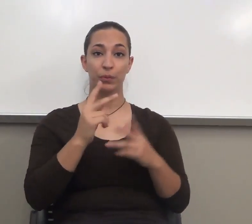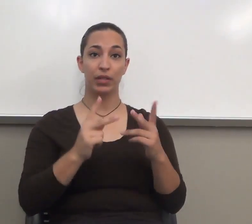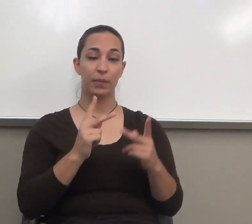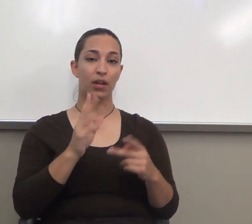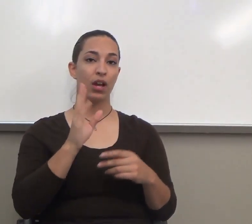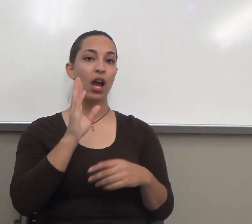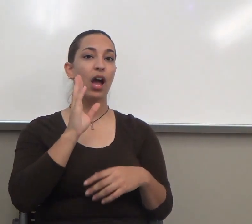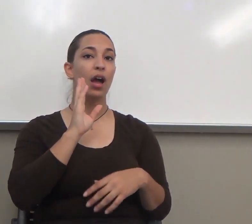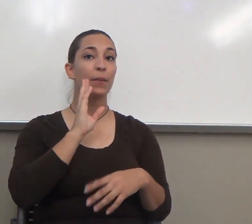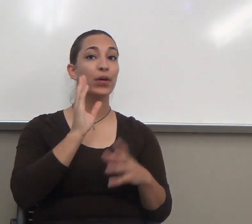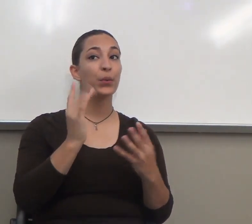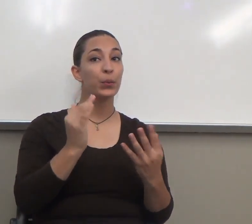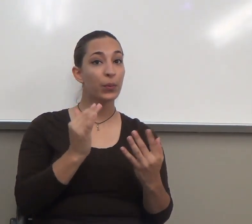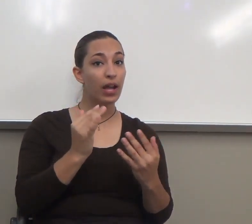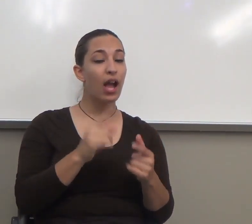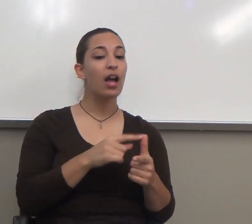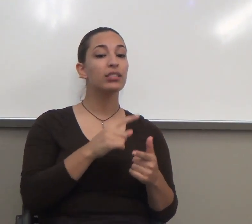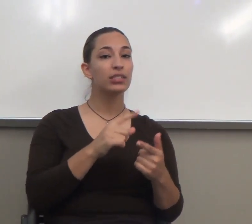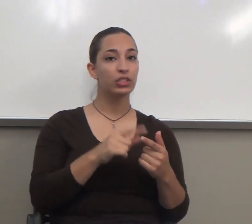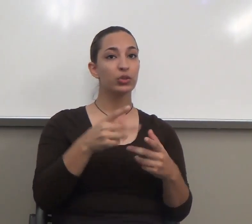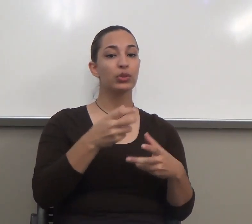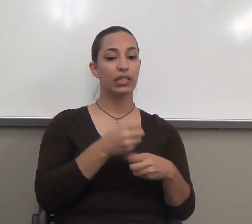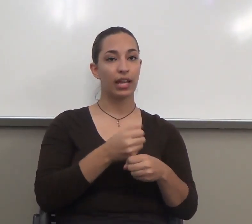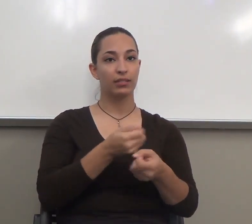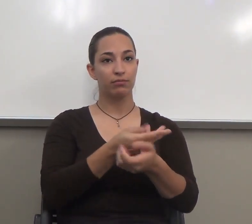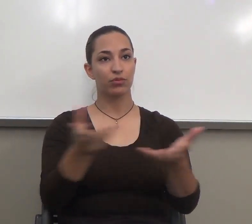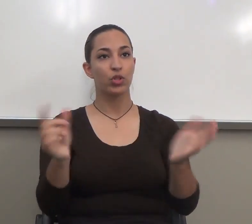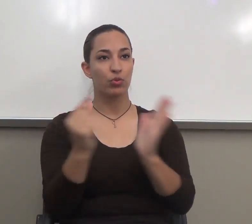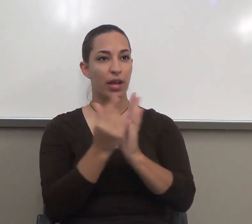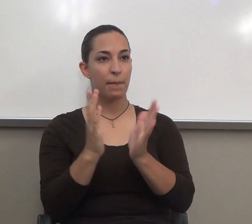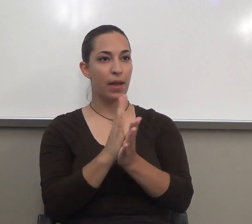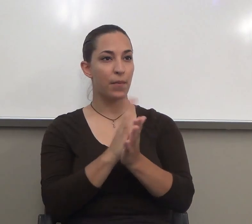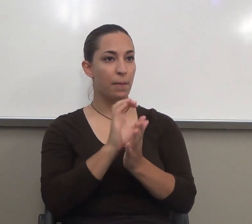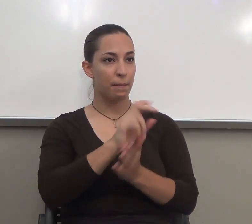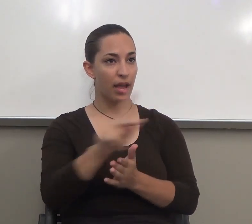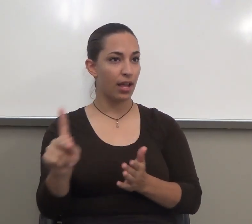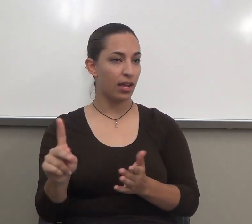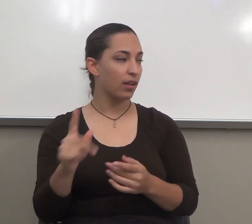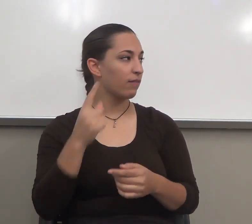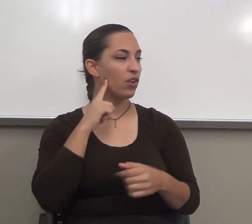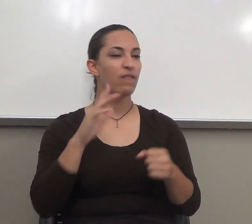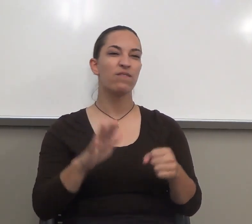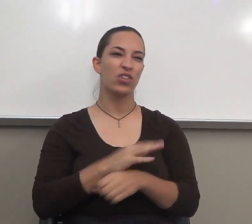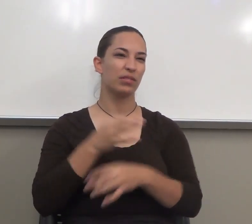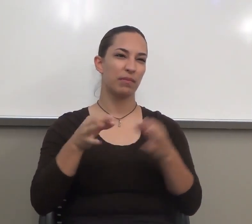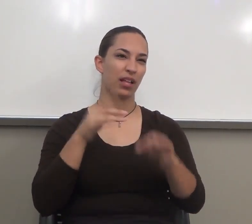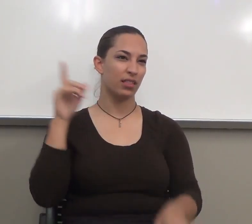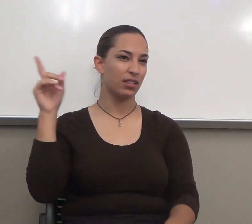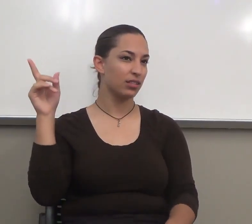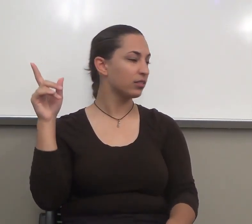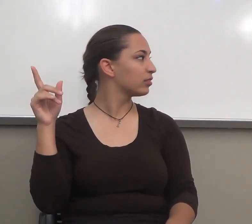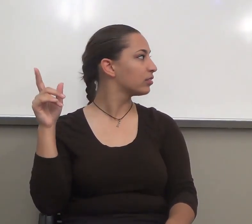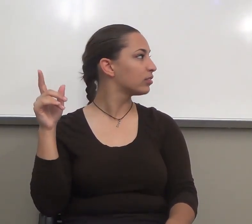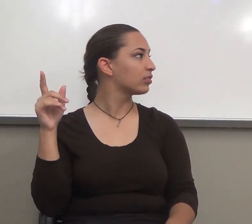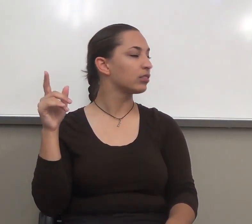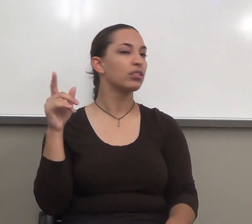until you get a graded paper back to get a full explanation of this. Okay, basically, I don't